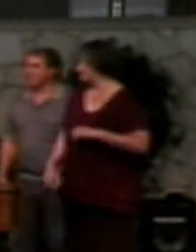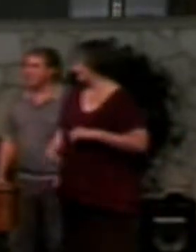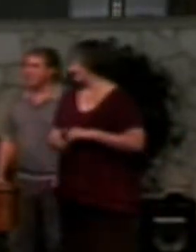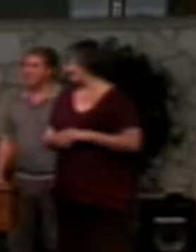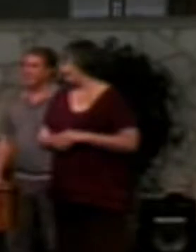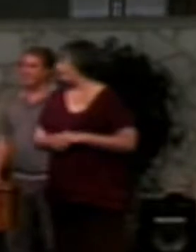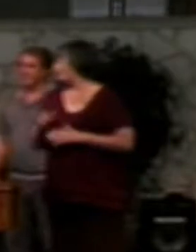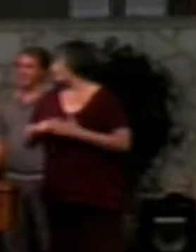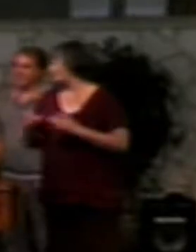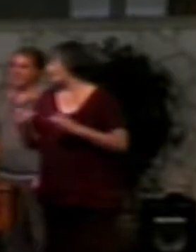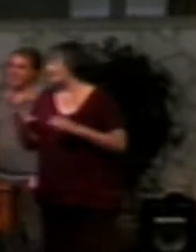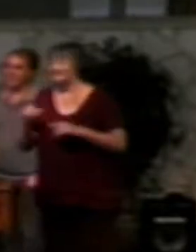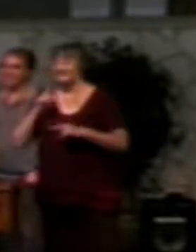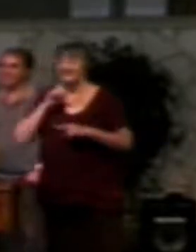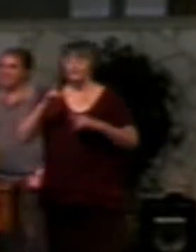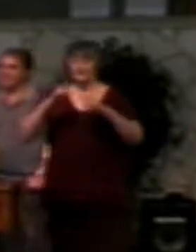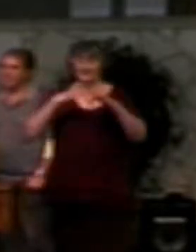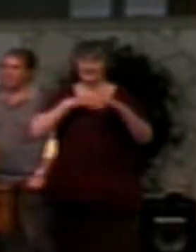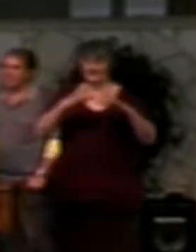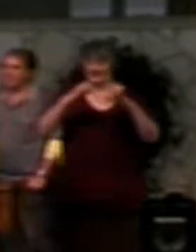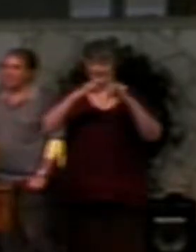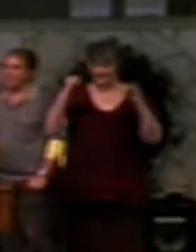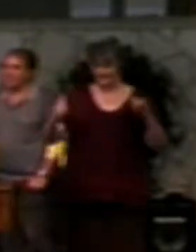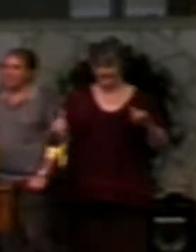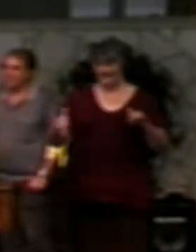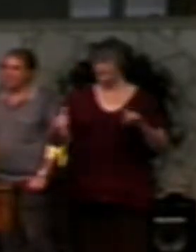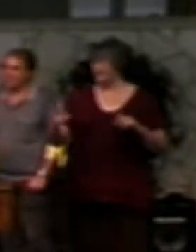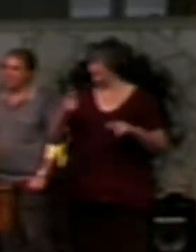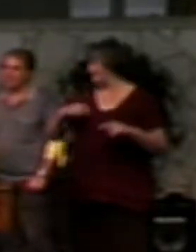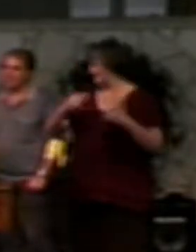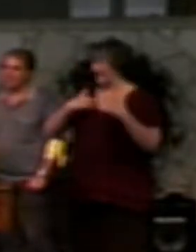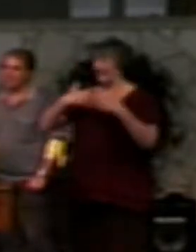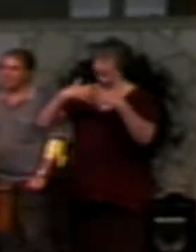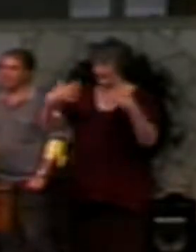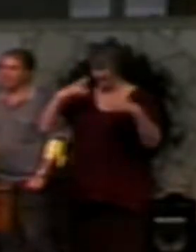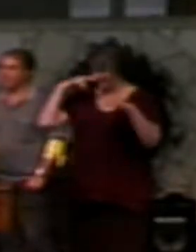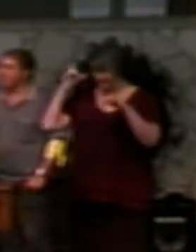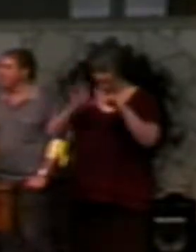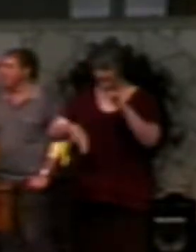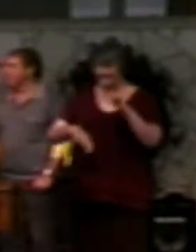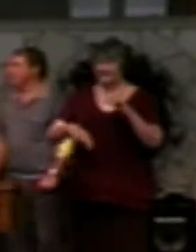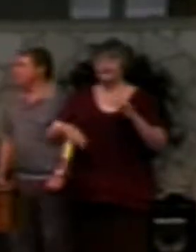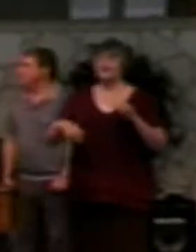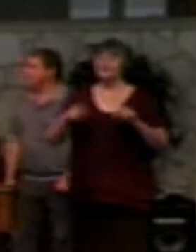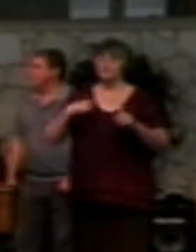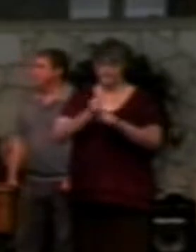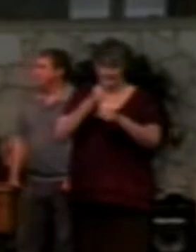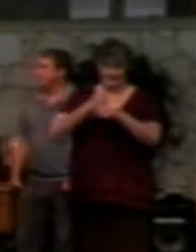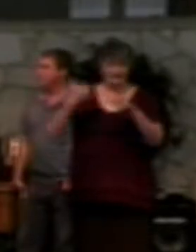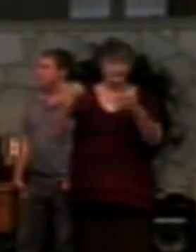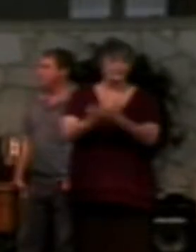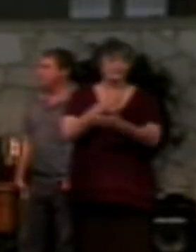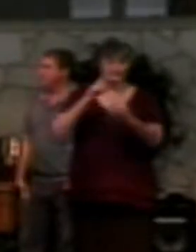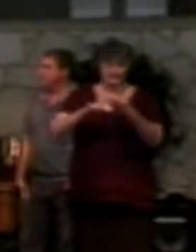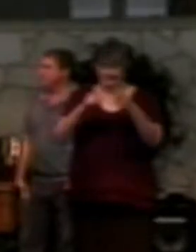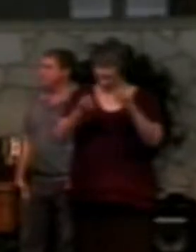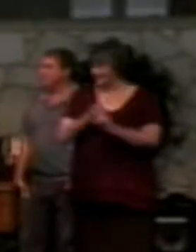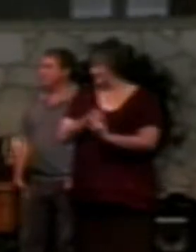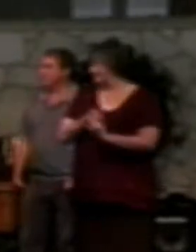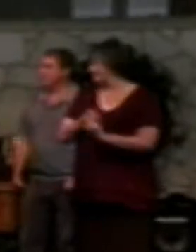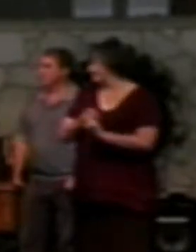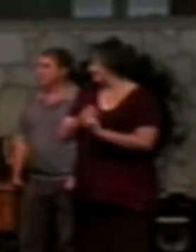Tell us what you did. I really liked the camp. We had a lot of fun. We made new friends.